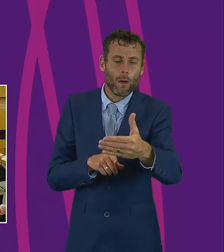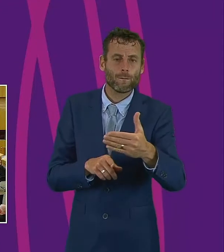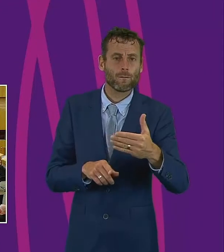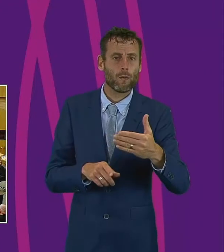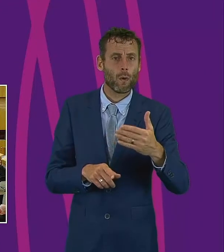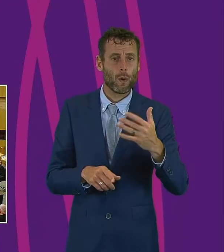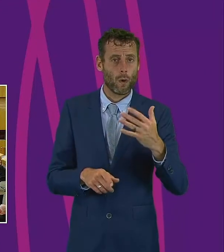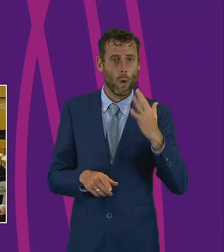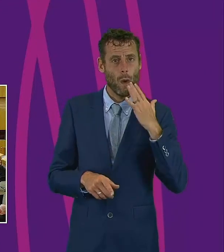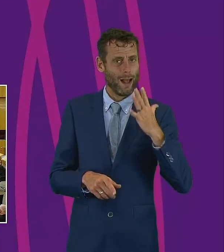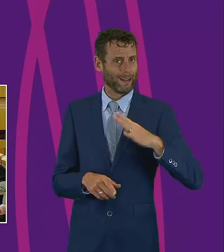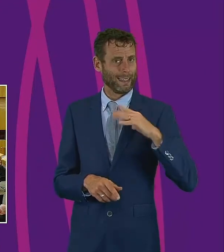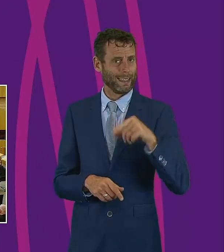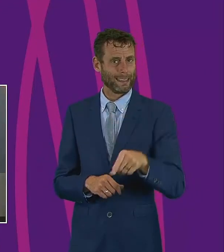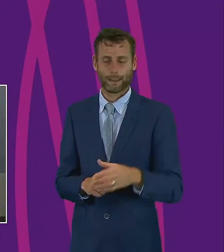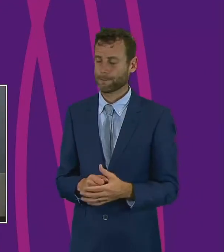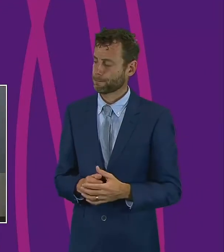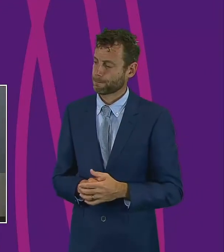Brown.